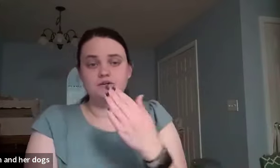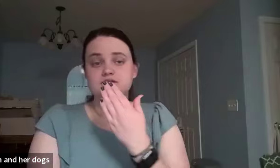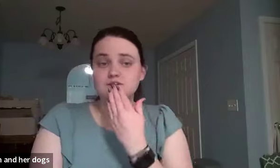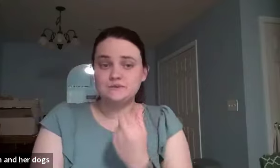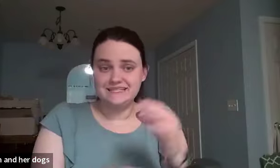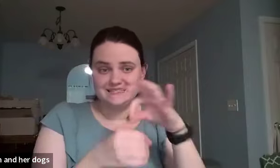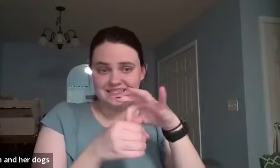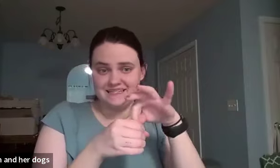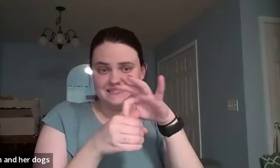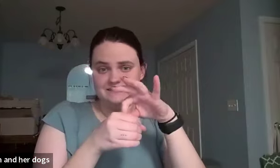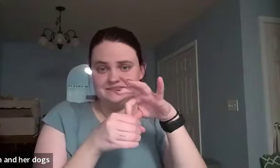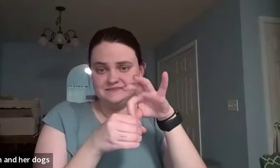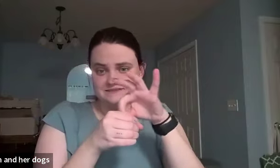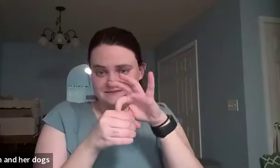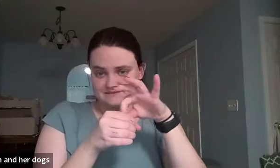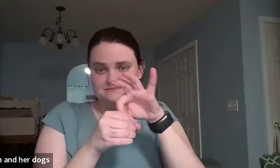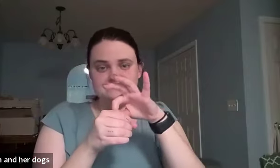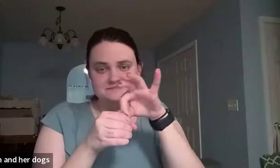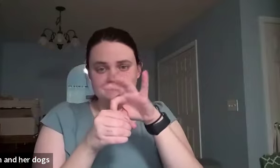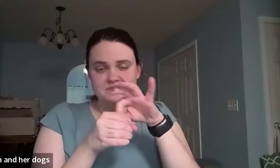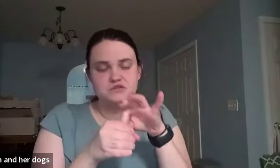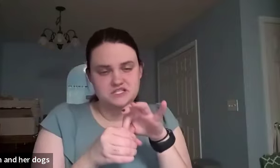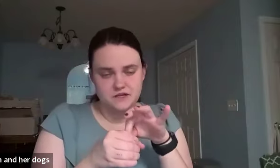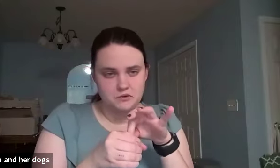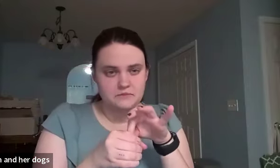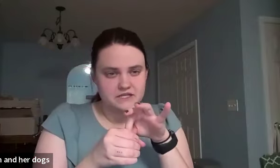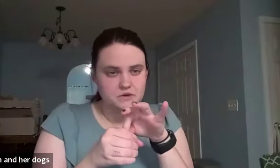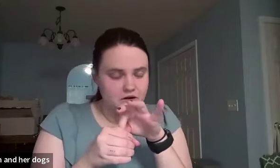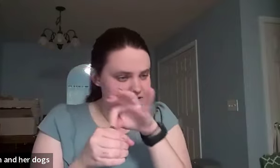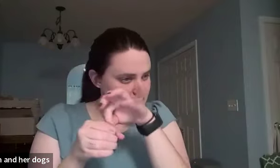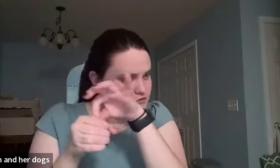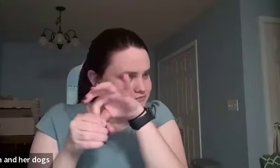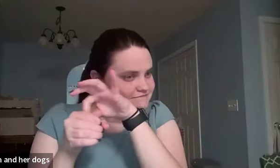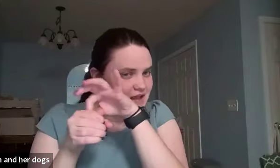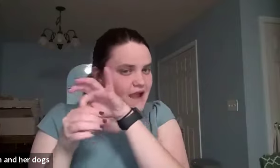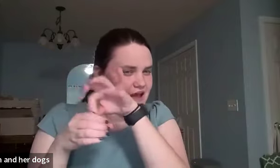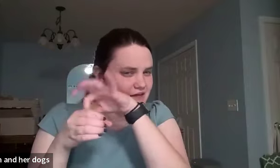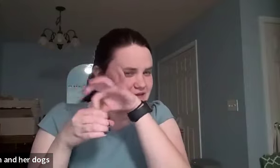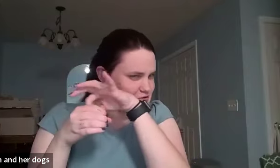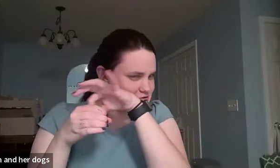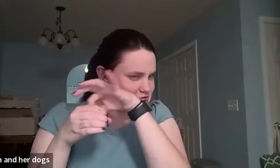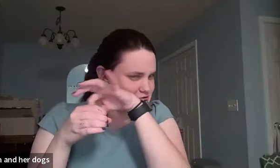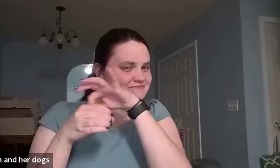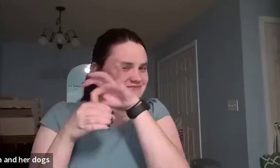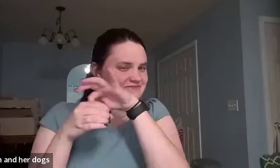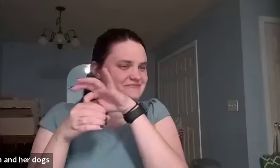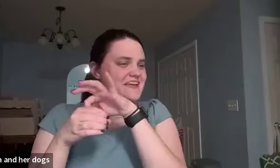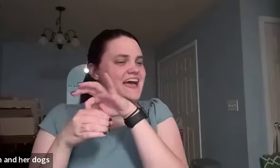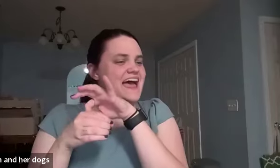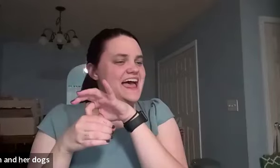Our sweet tea, which is very important because we are in the South. I had to add that little thing in there.